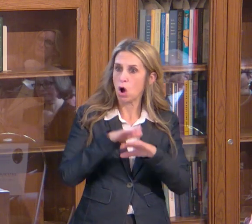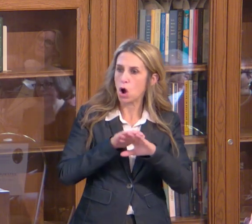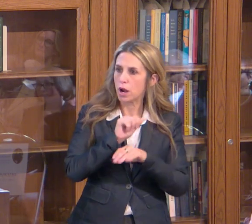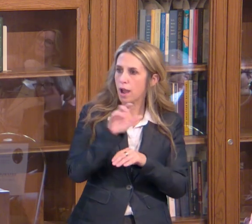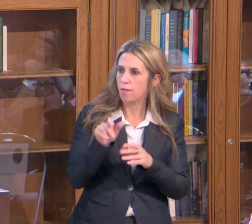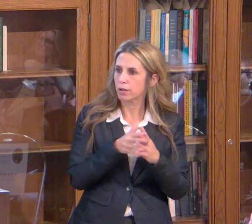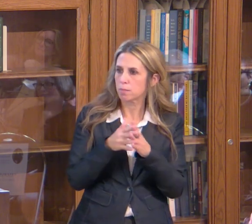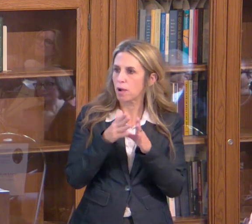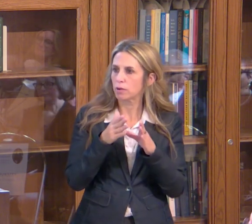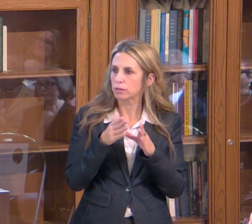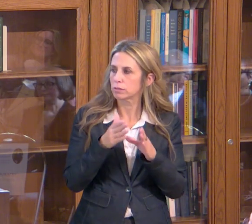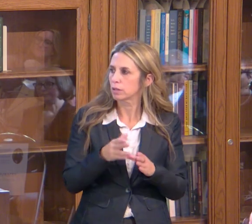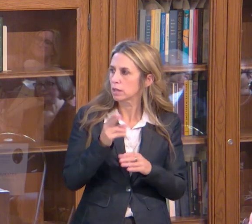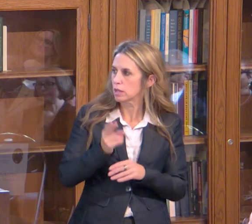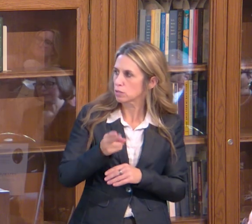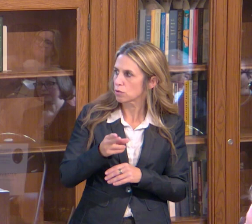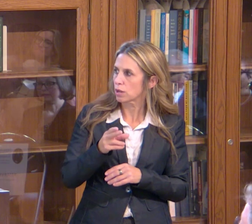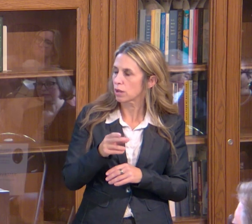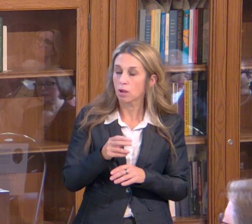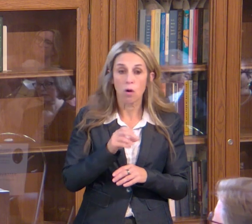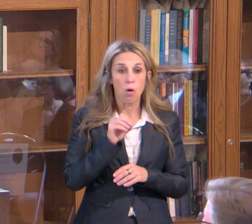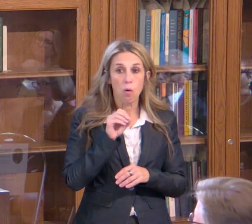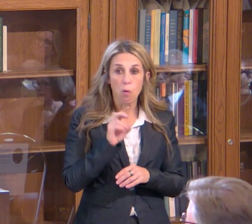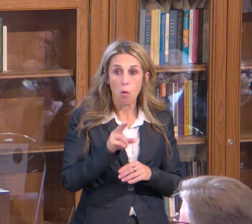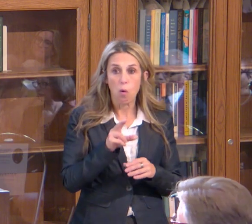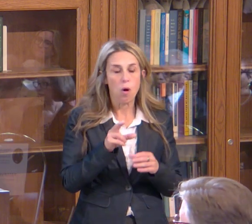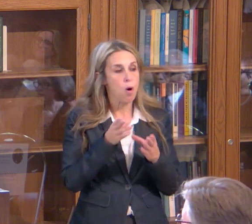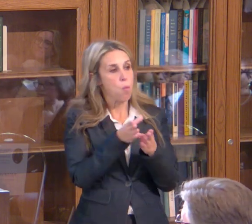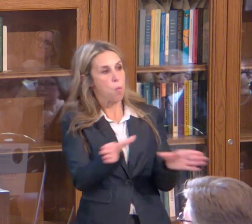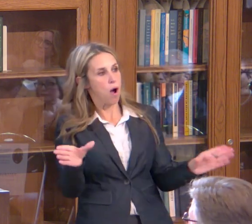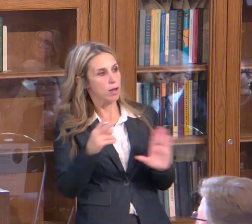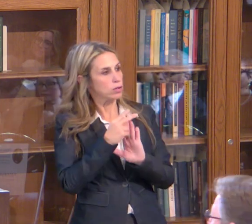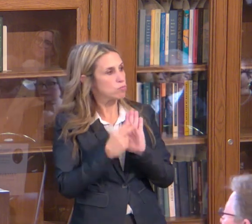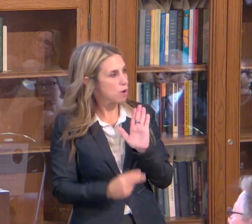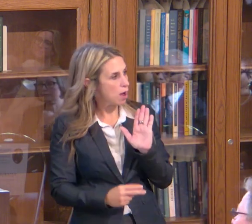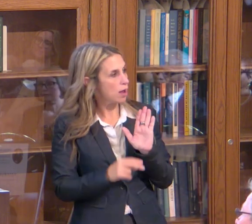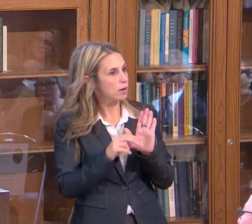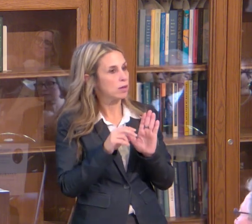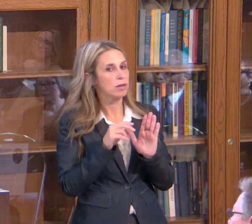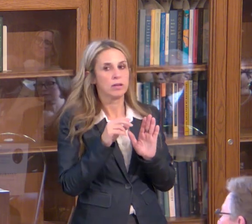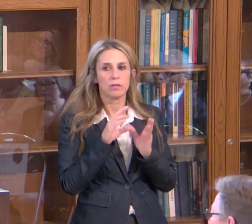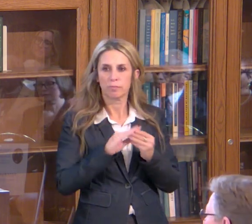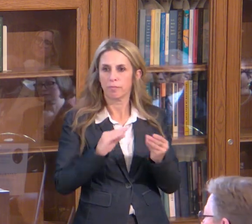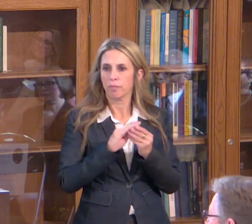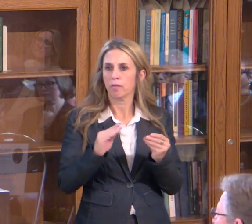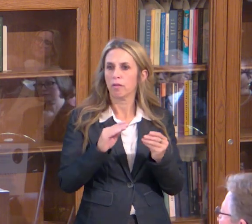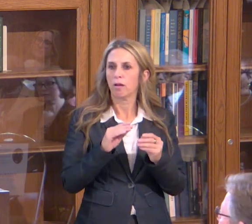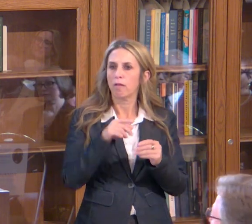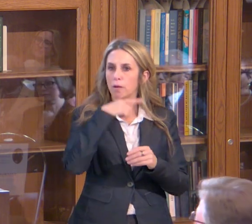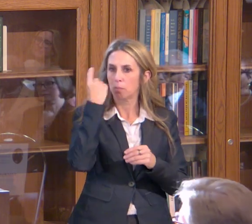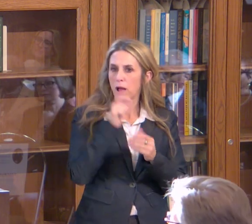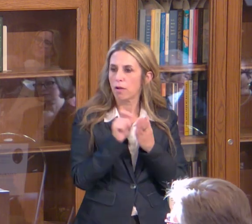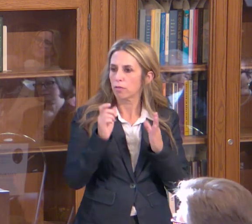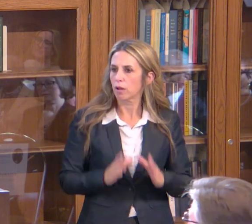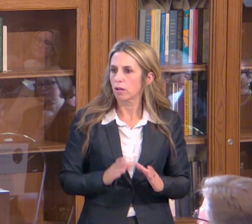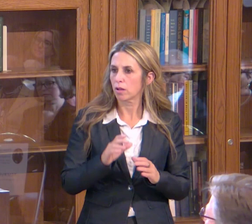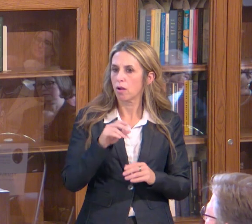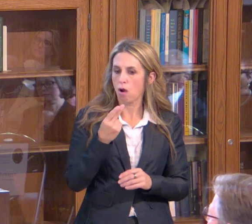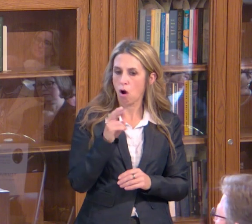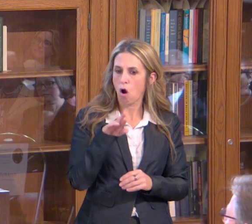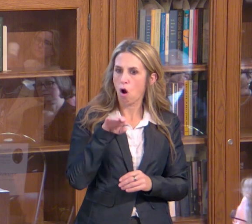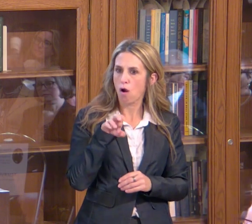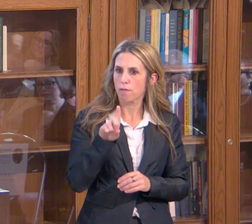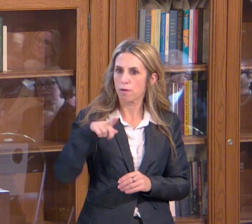history nor was it the first widely read survey by a black author Harvard